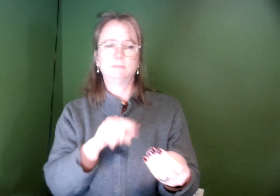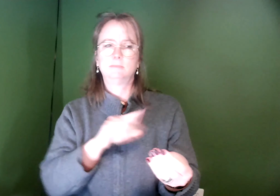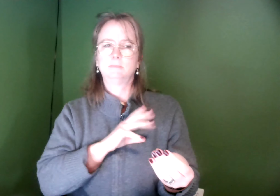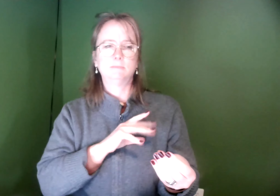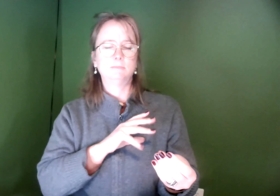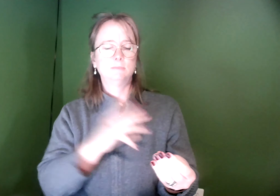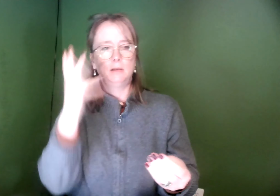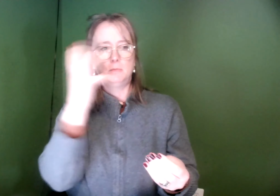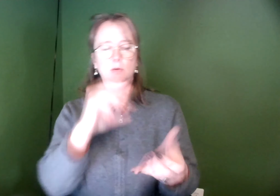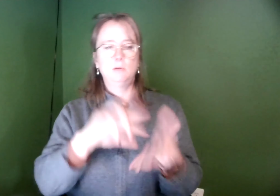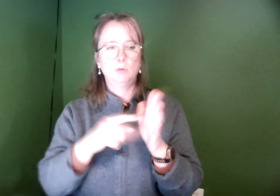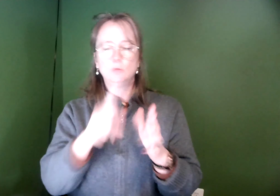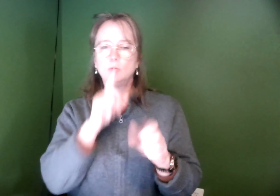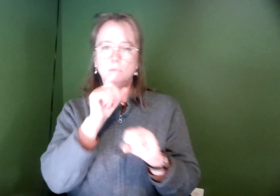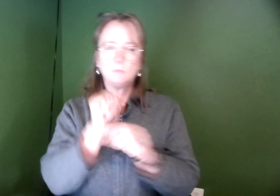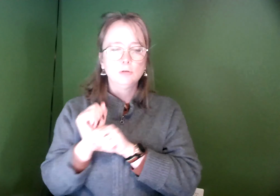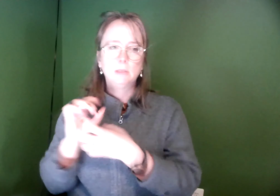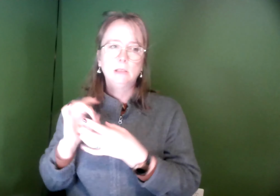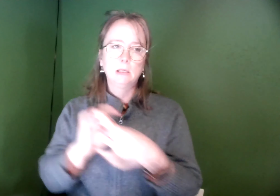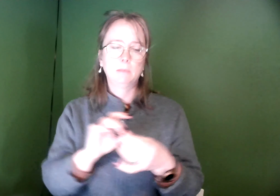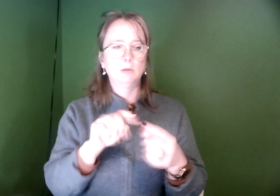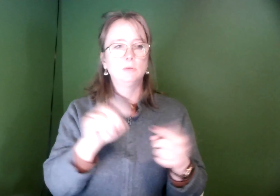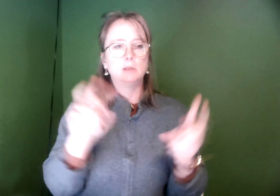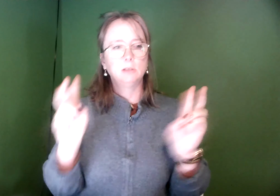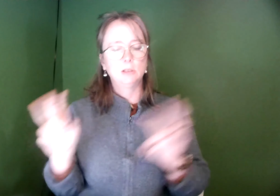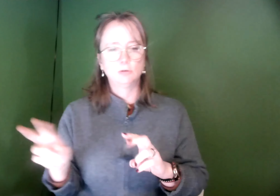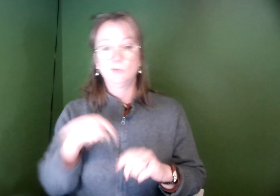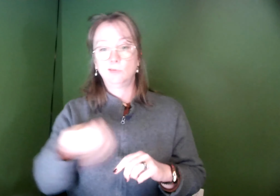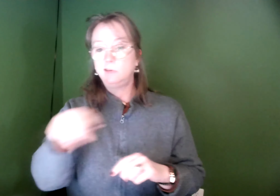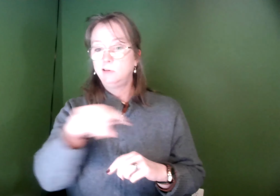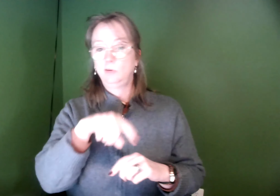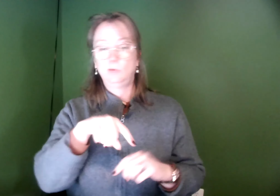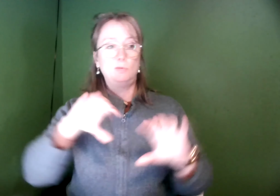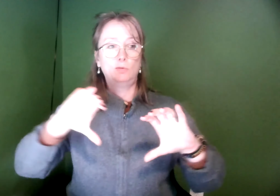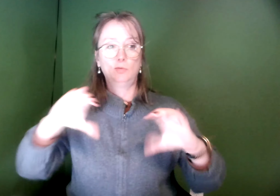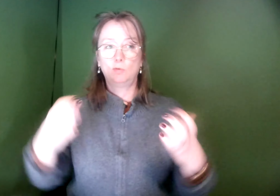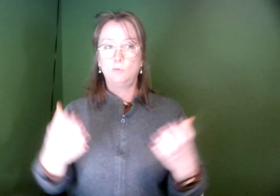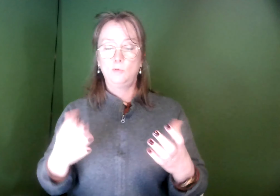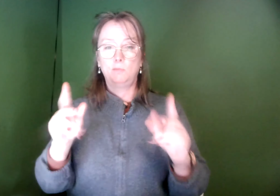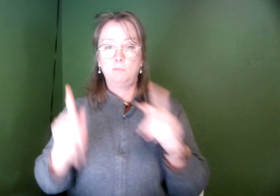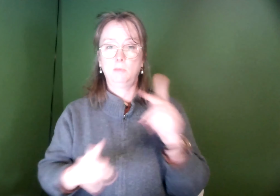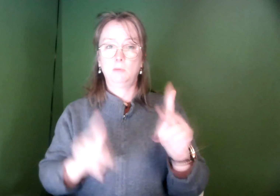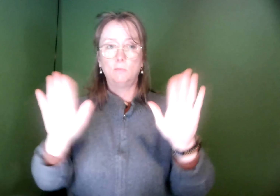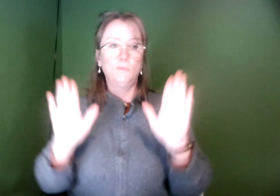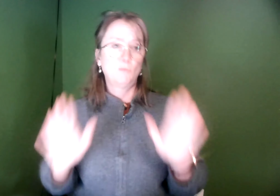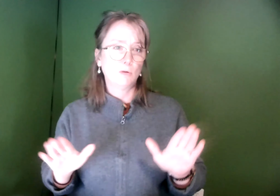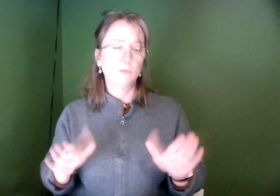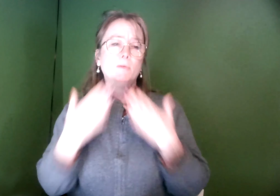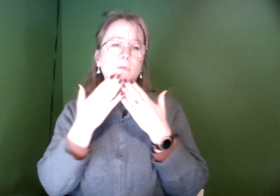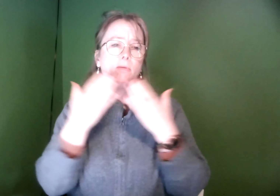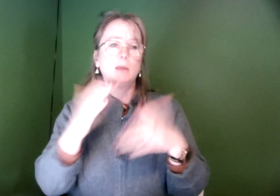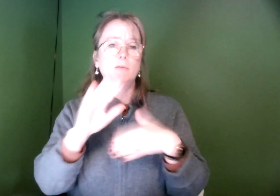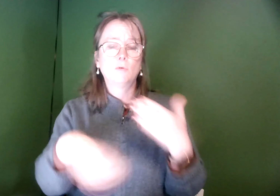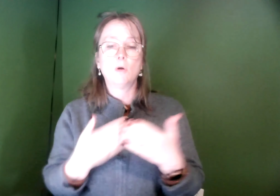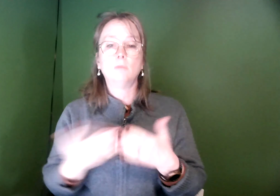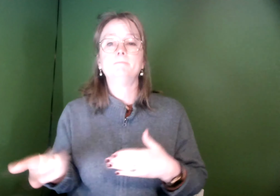commitment to this issue. It's very clear that we have the right people in this group, and I'm so appreciative of all of you. So Katrina, I want to turn it